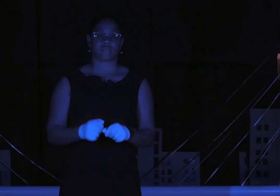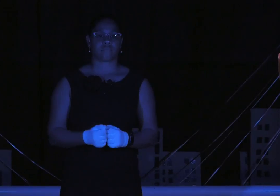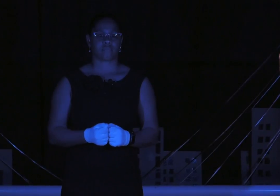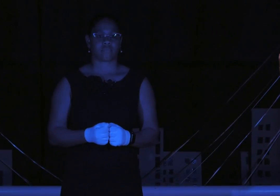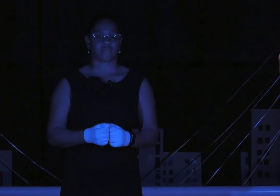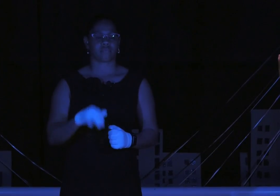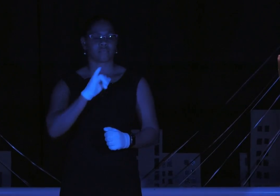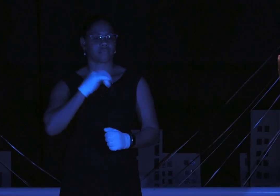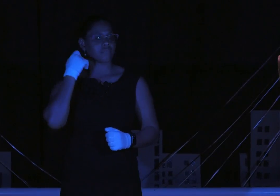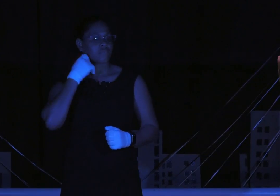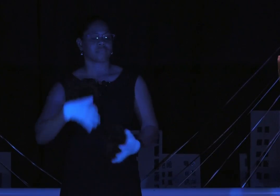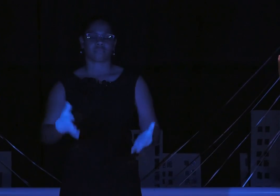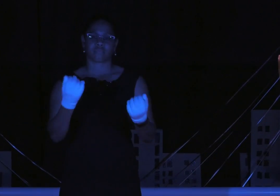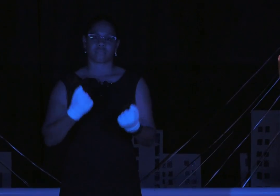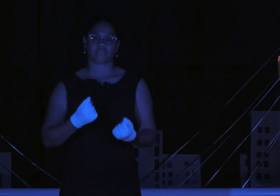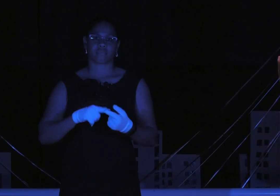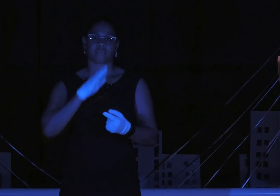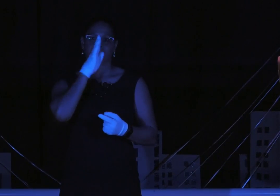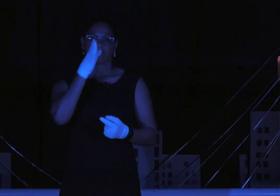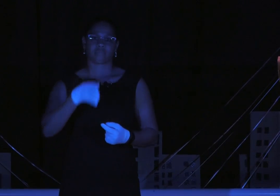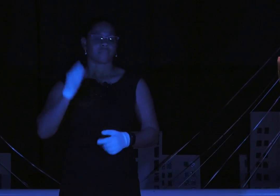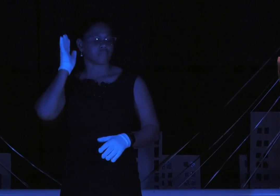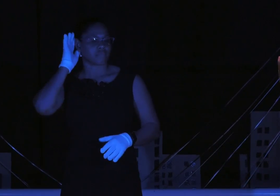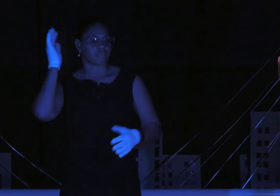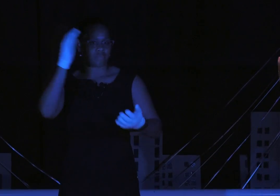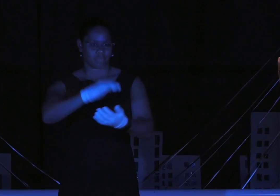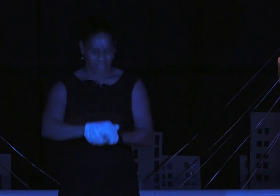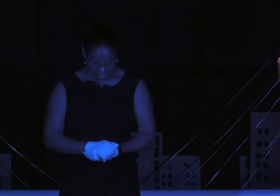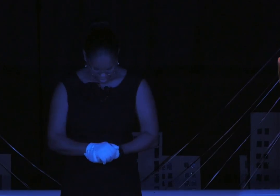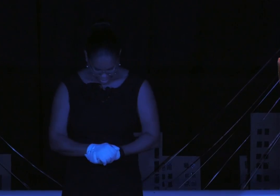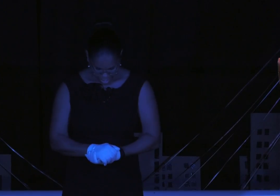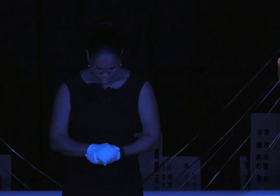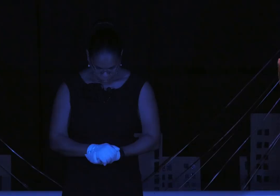I just want to be heard. Thank you.